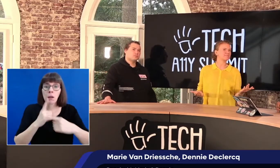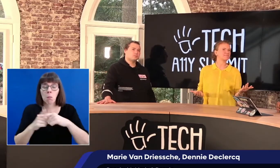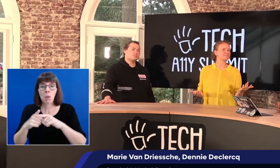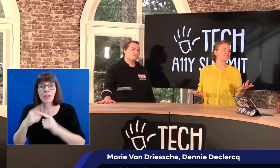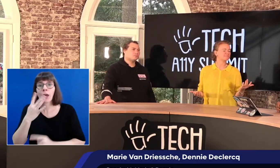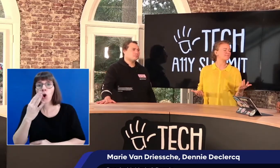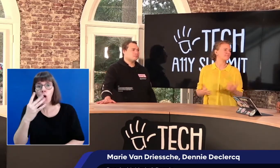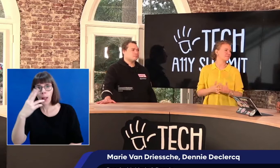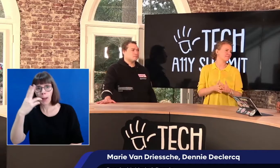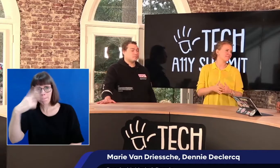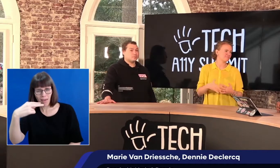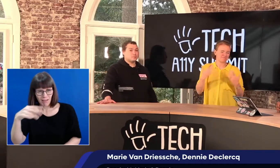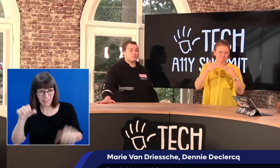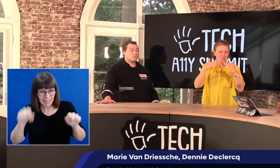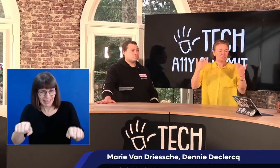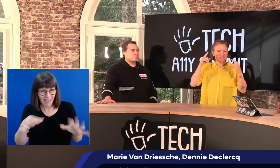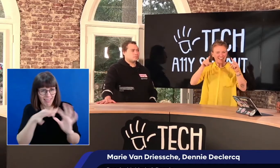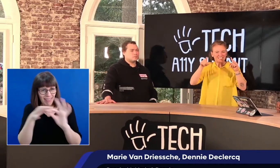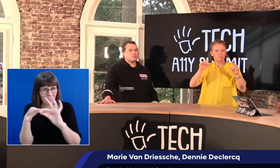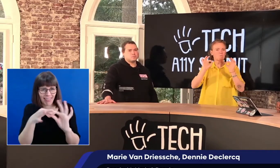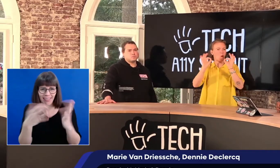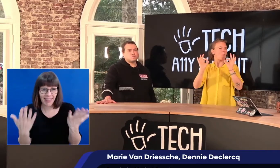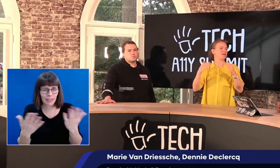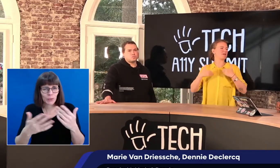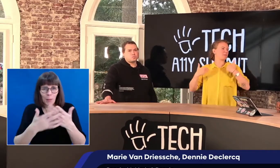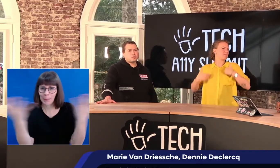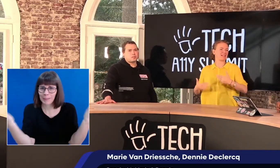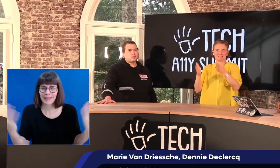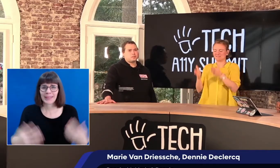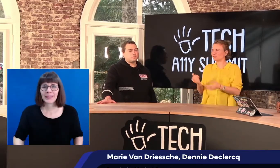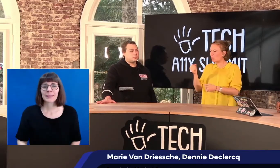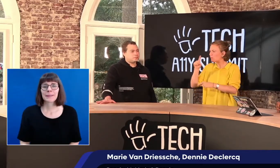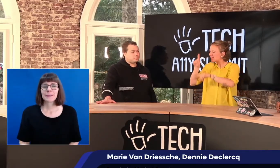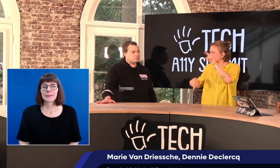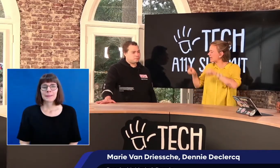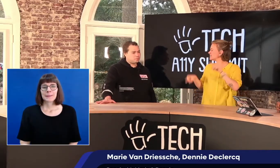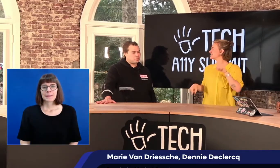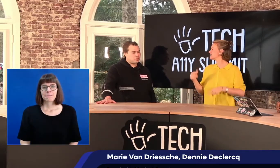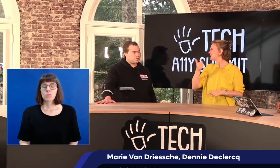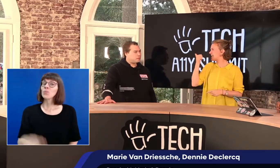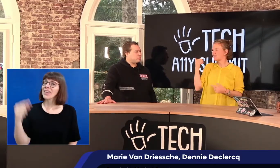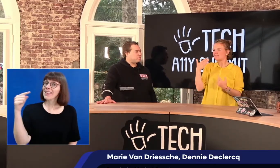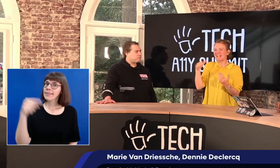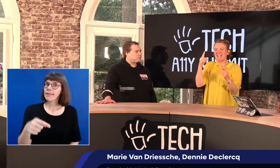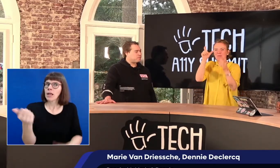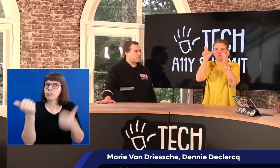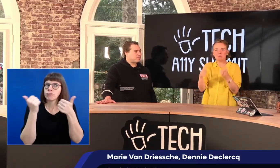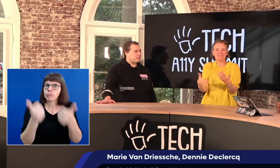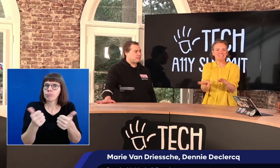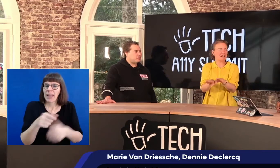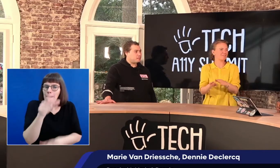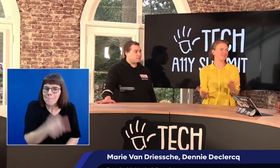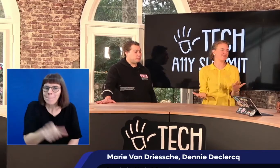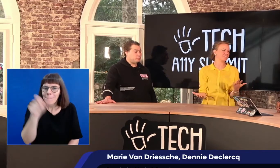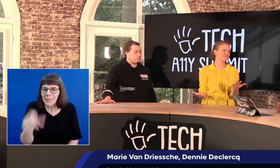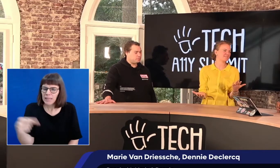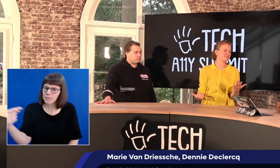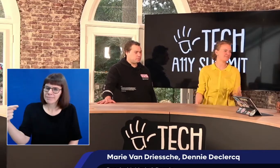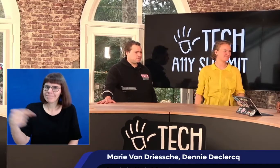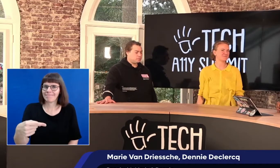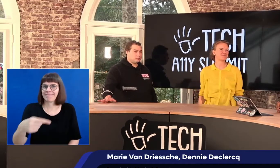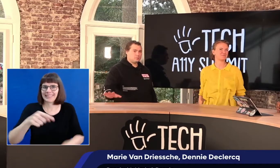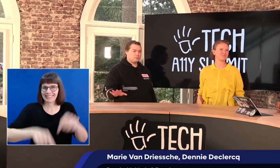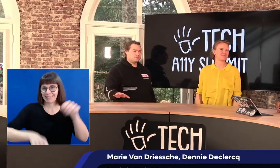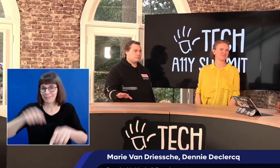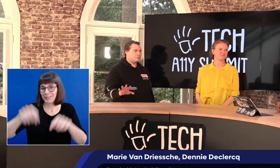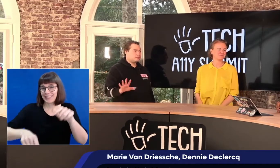all possible. So I think that is the beauty of people, that we are so diverse and that there's no person